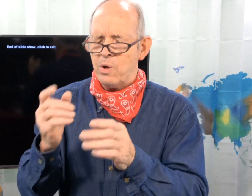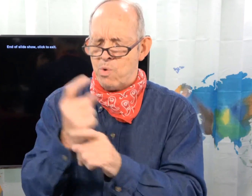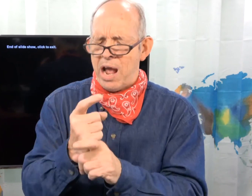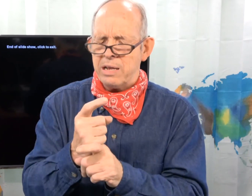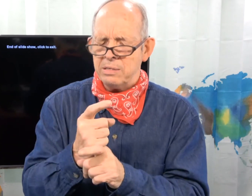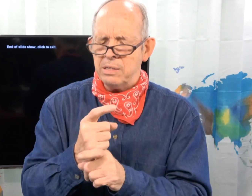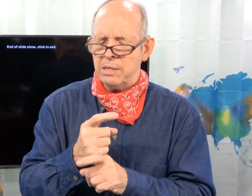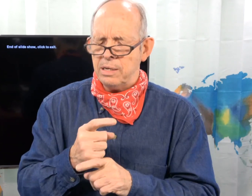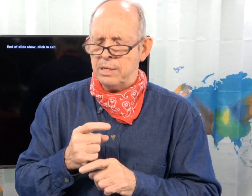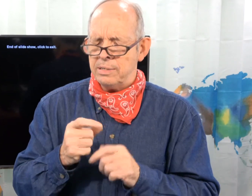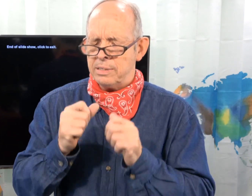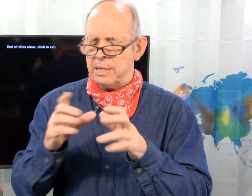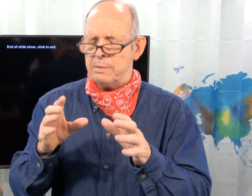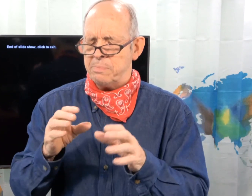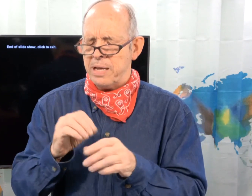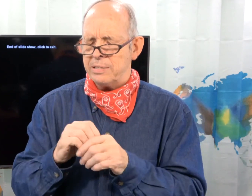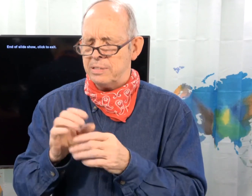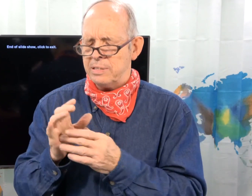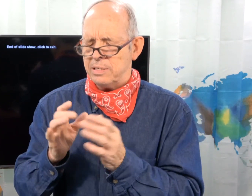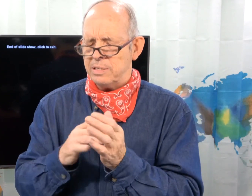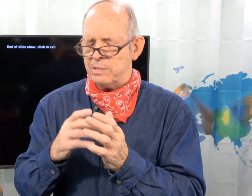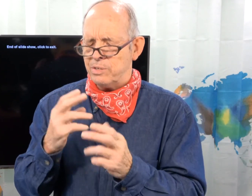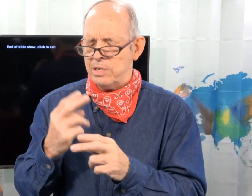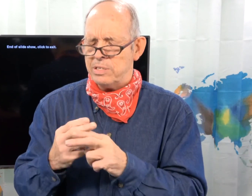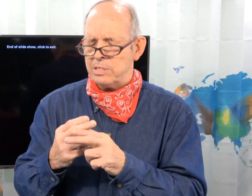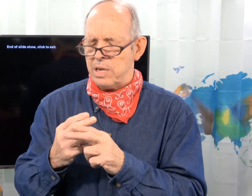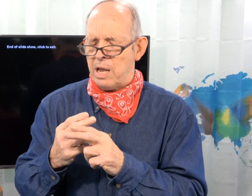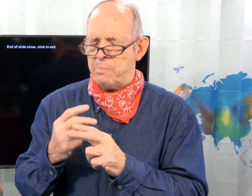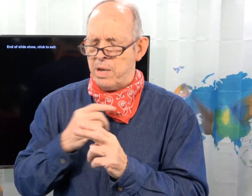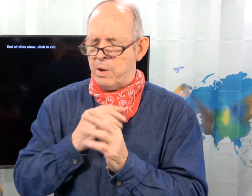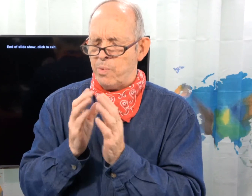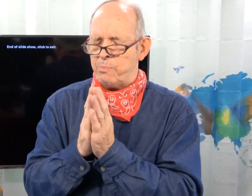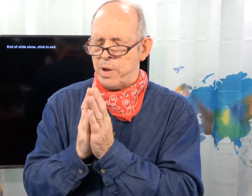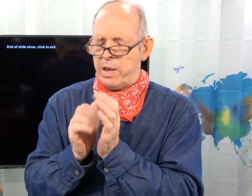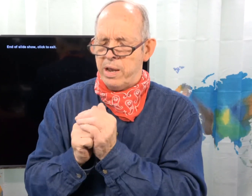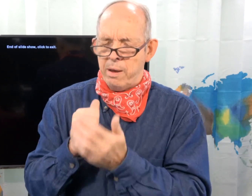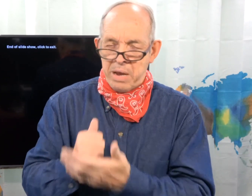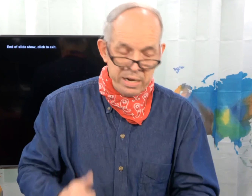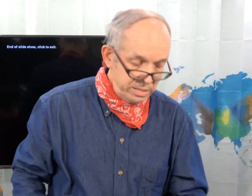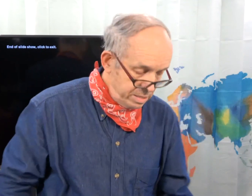right. And bless in Jesus' name. We pray. Amen.